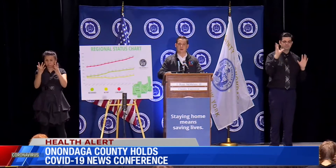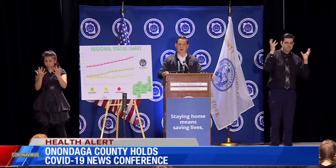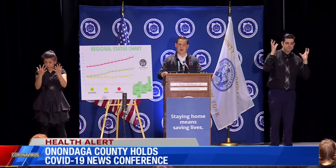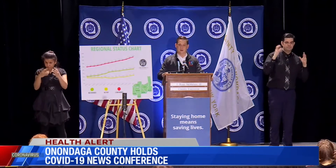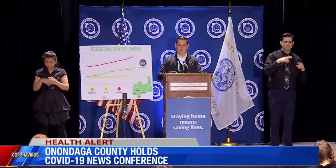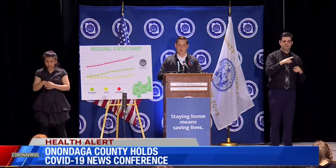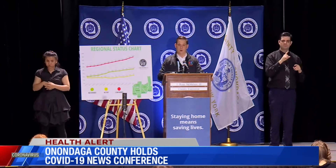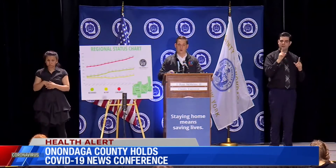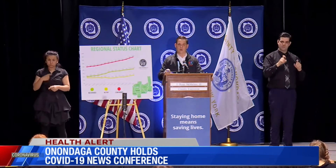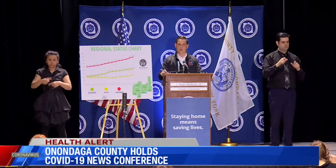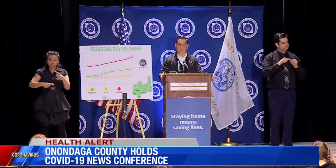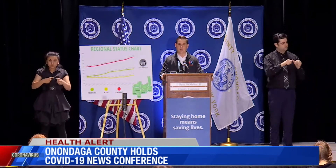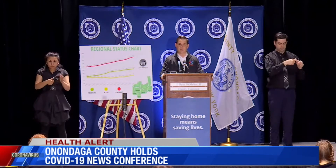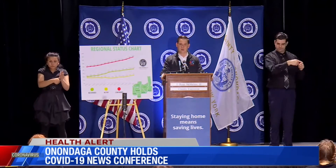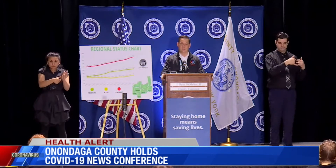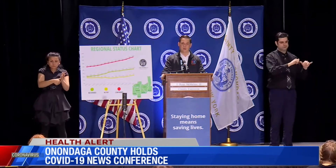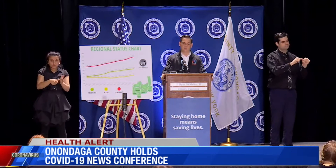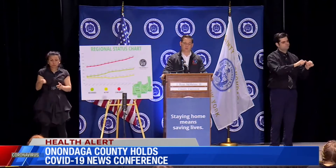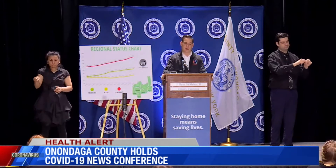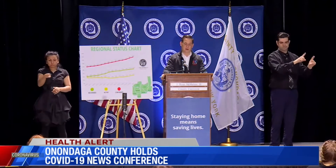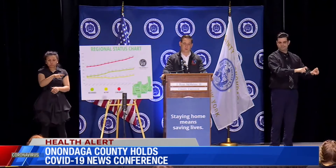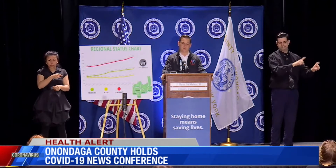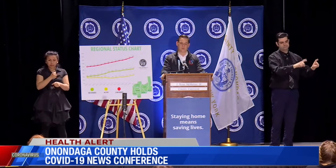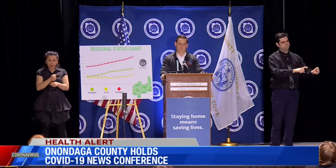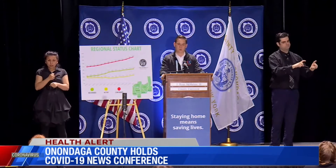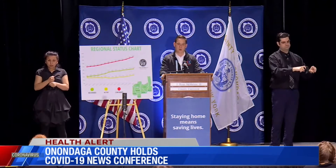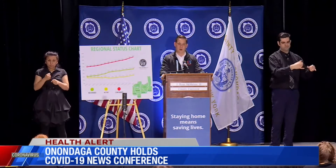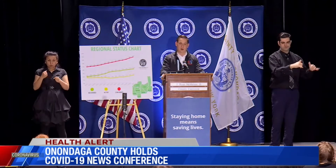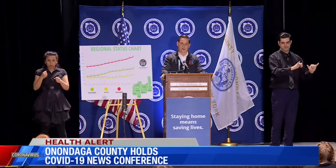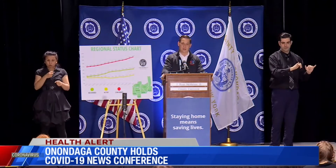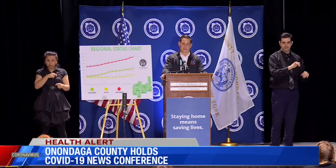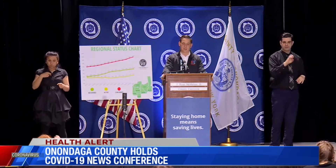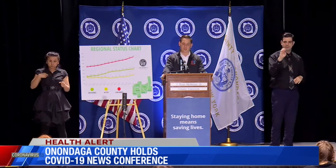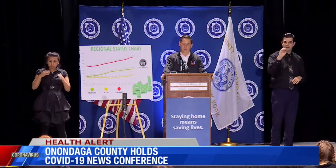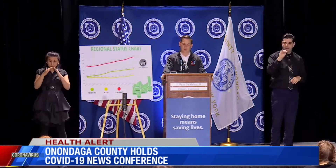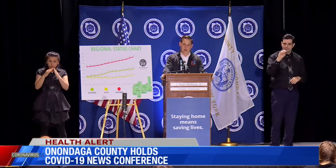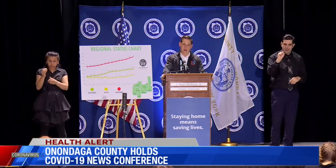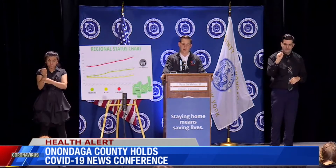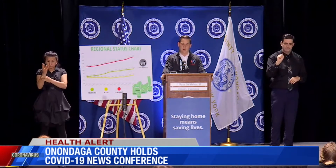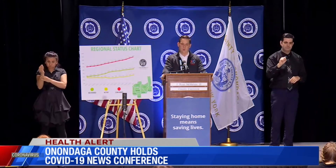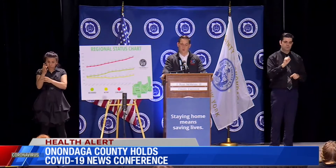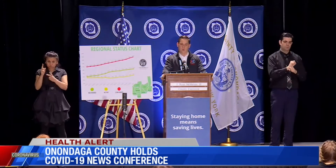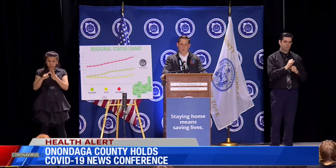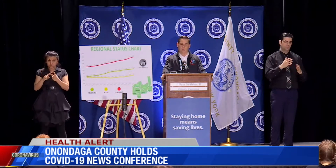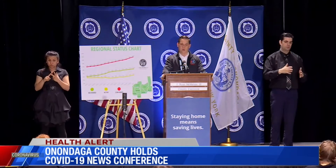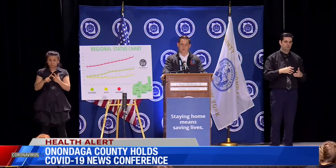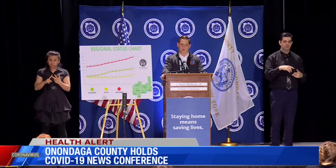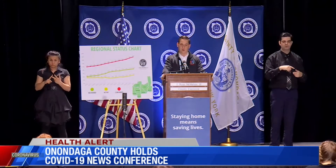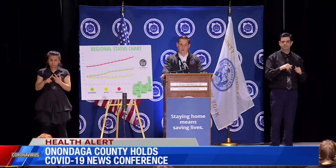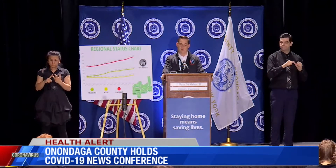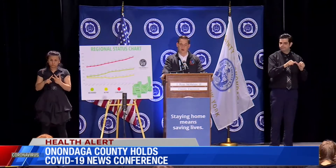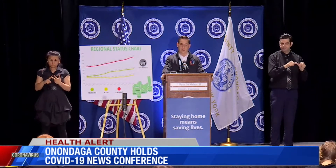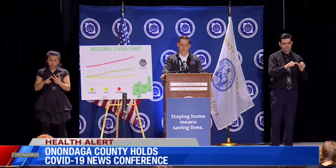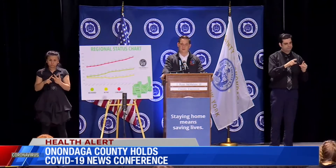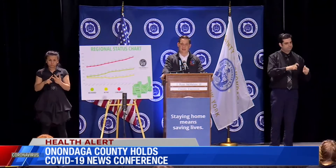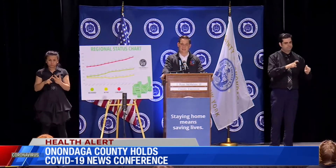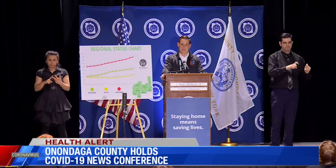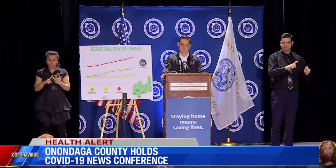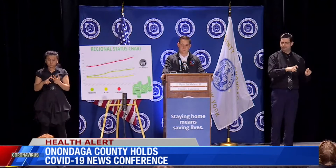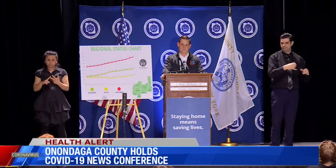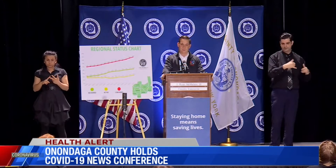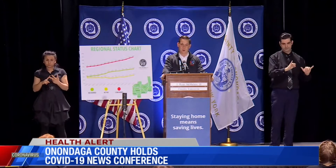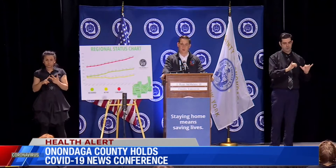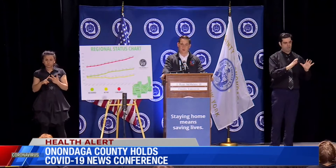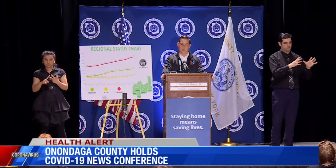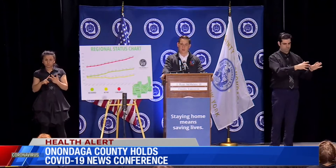and healthcare workers, EMS providers. In addition to that, what we'll be looking for is other areas of